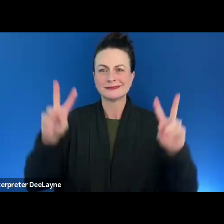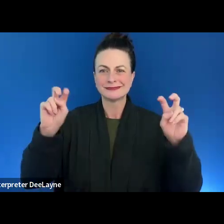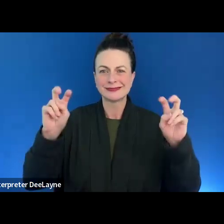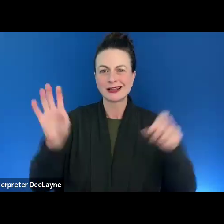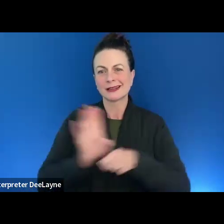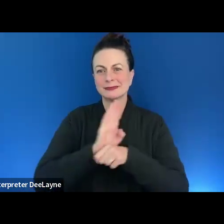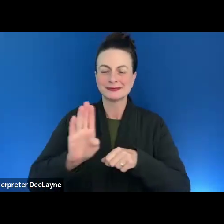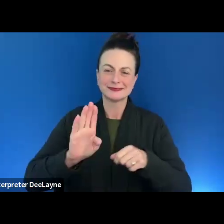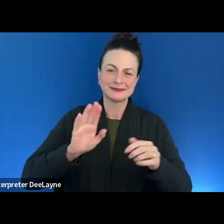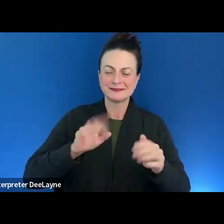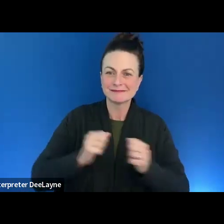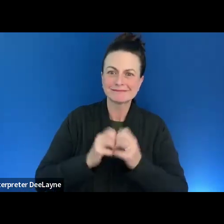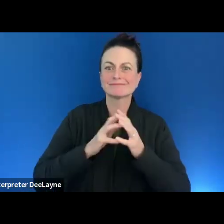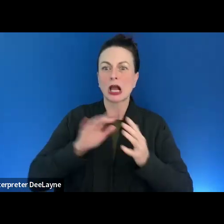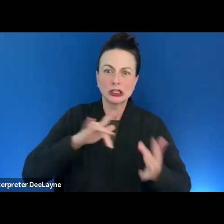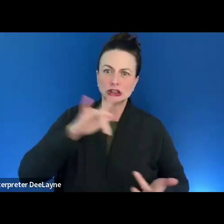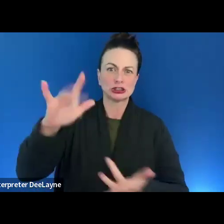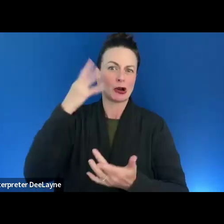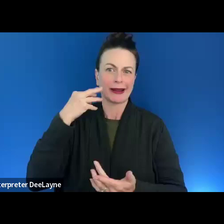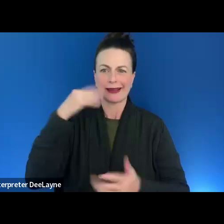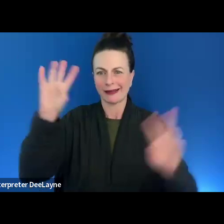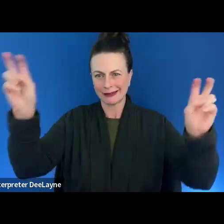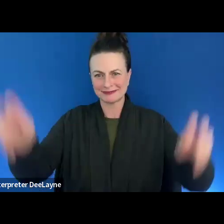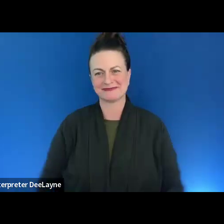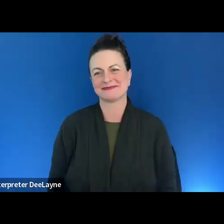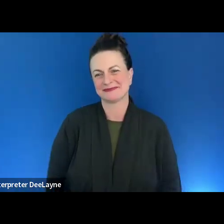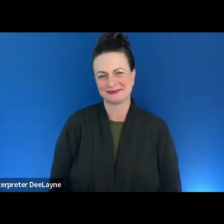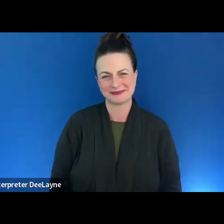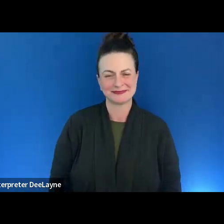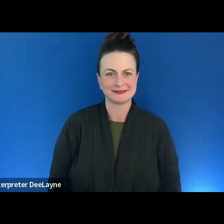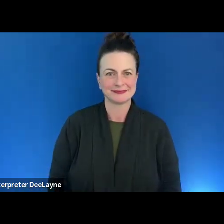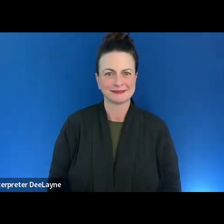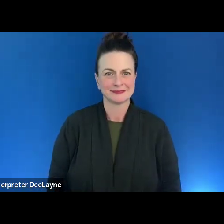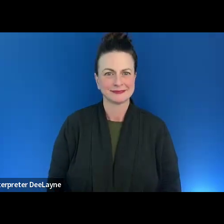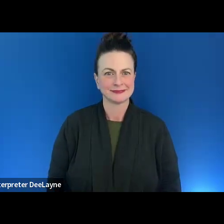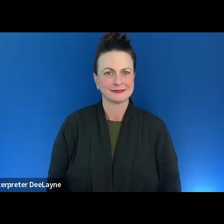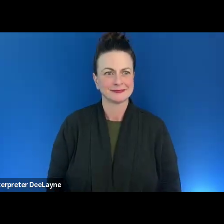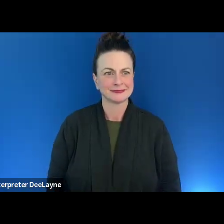and just give a moment here for us to process the information.